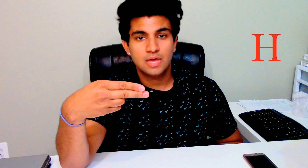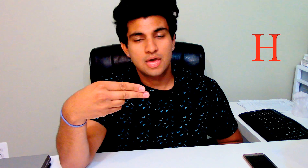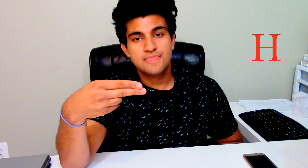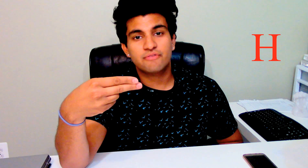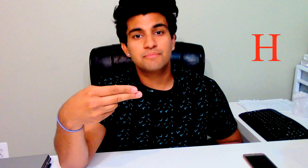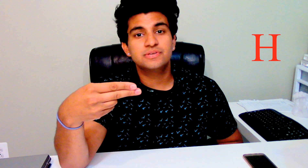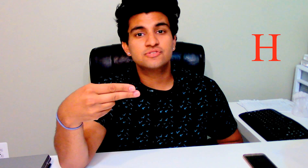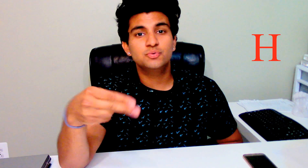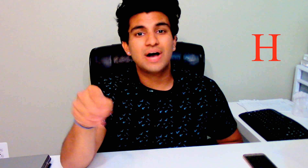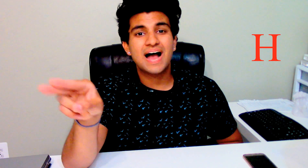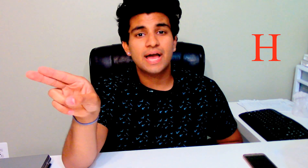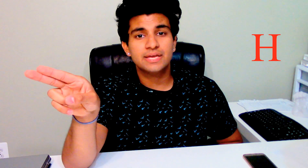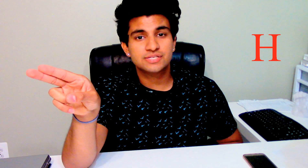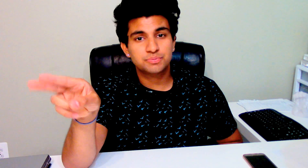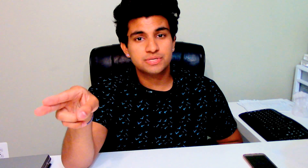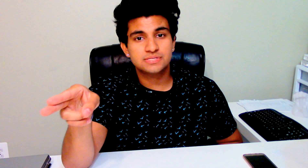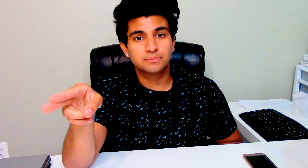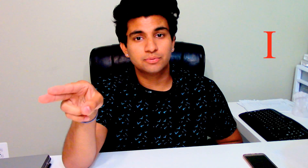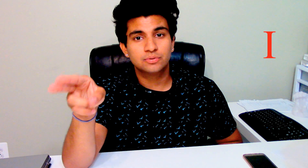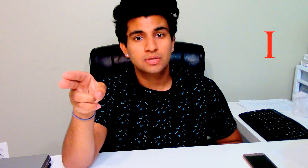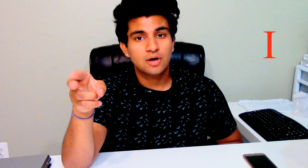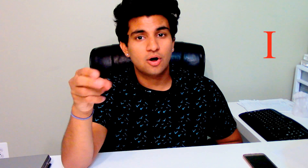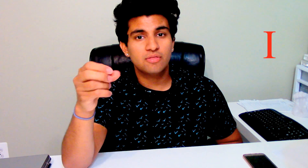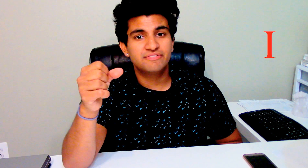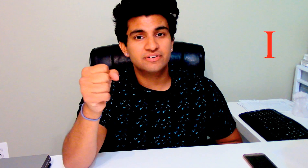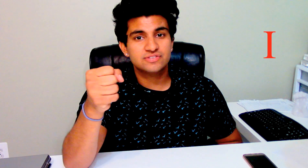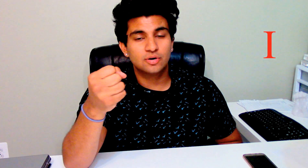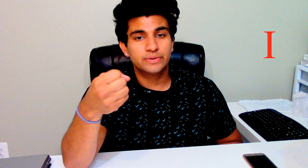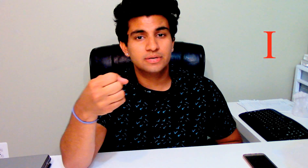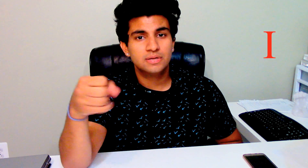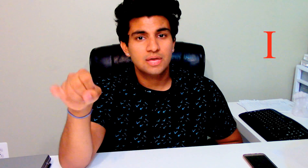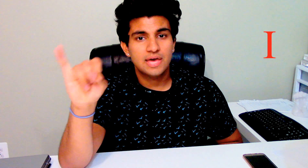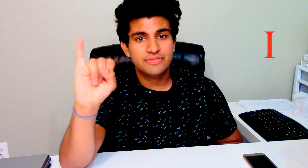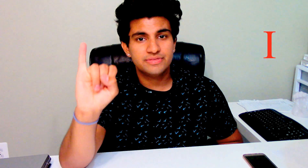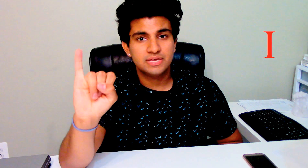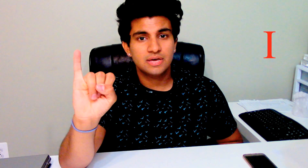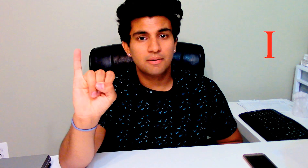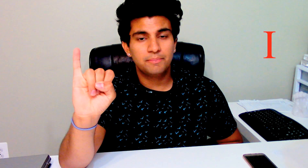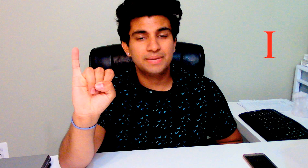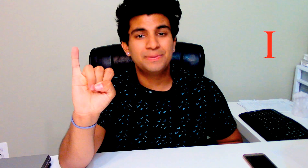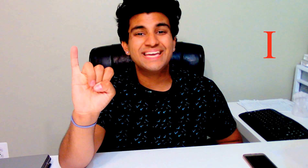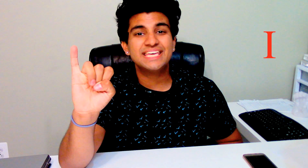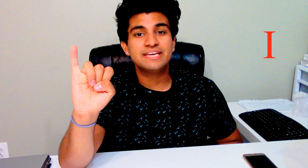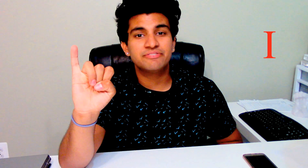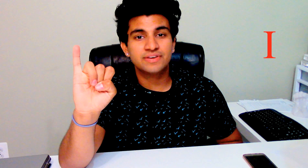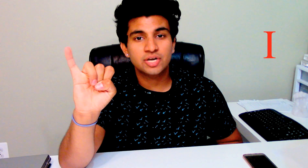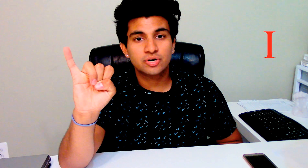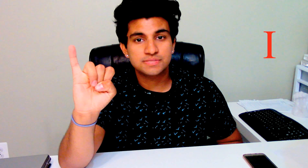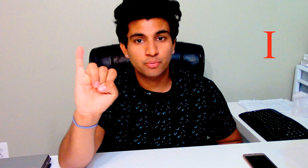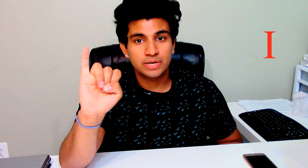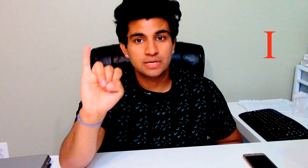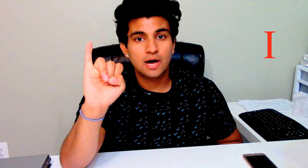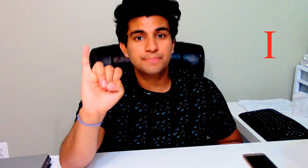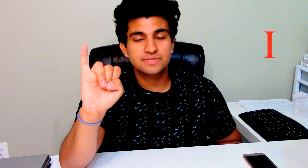Now from this to an I is pretty simple. All the fingers go in, and the pinky finger is pointing up to the